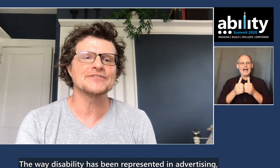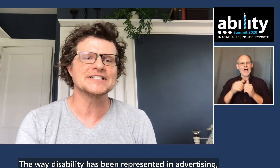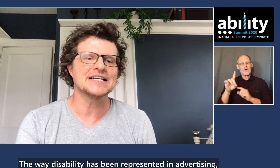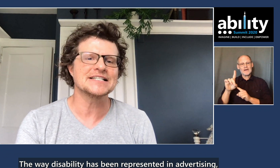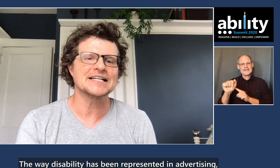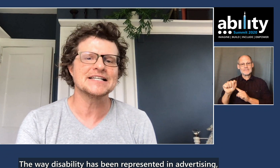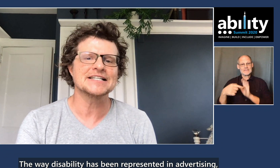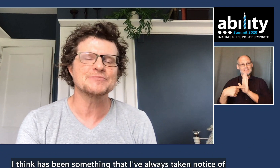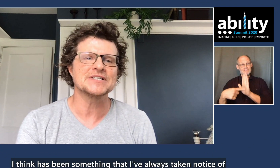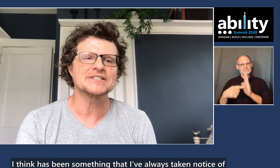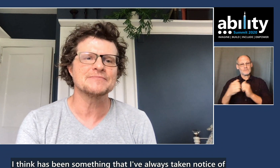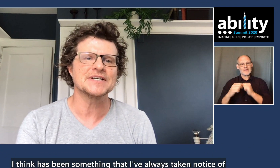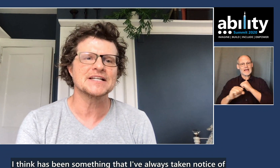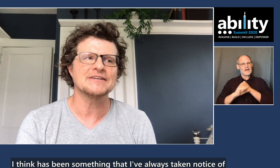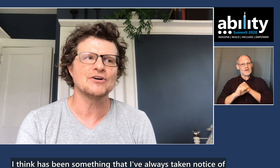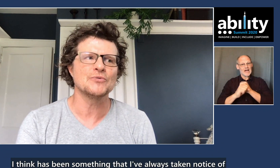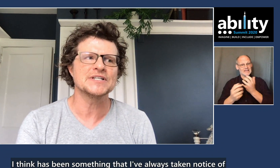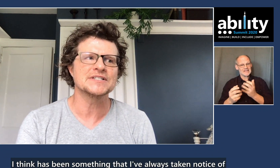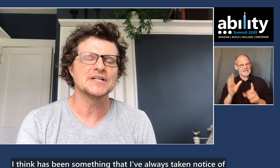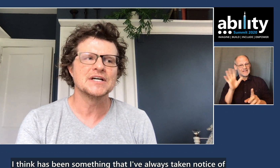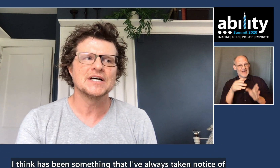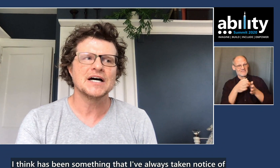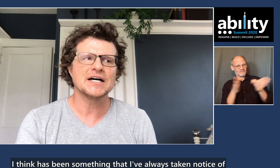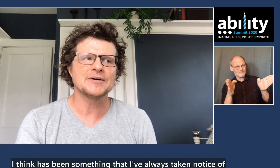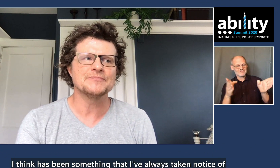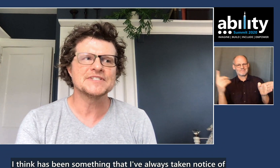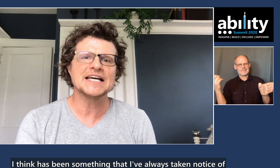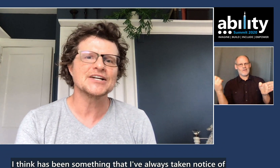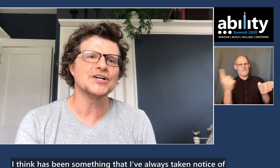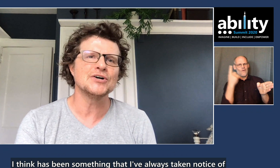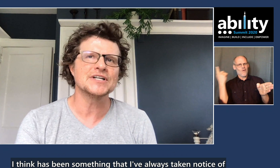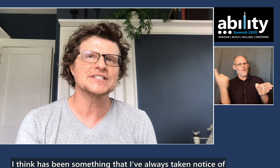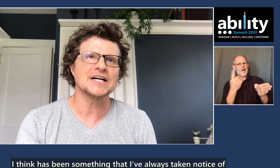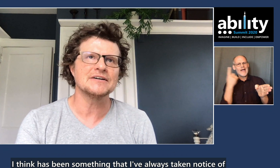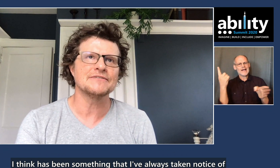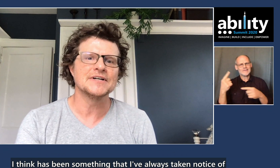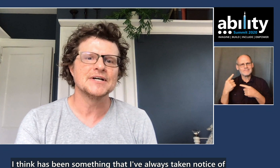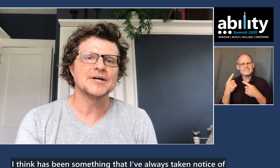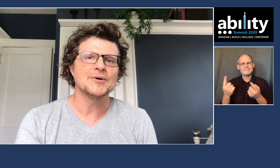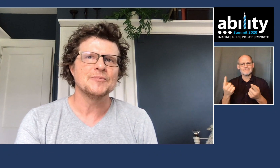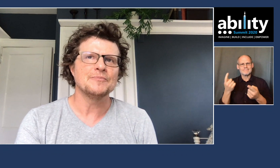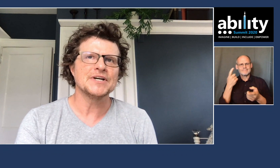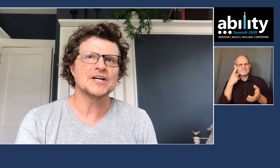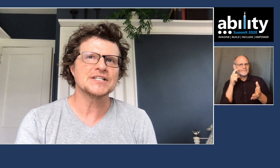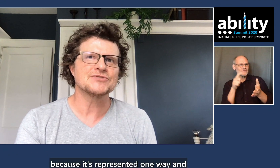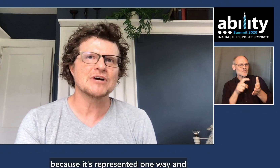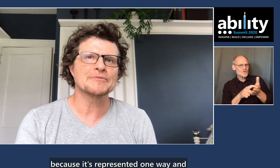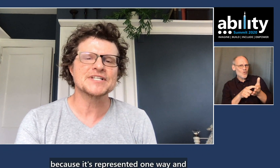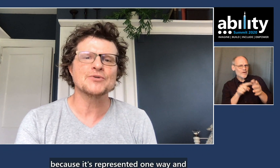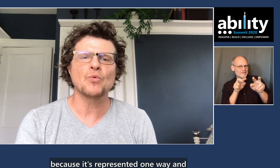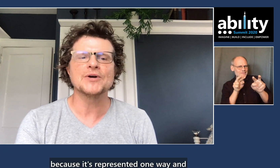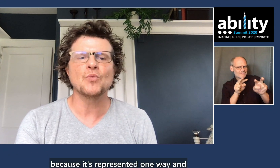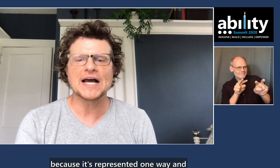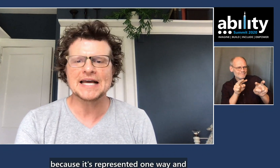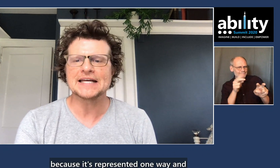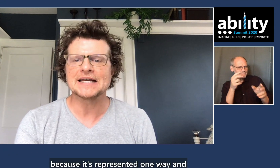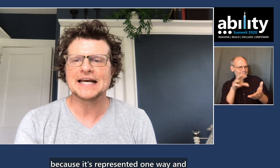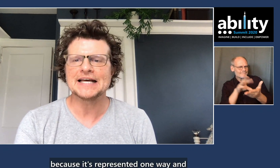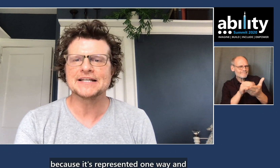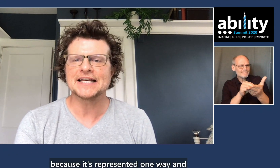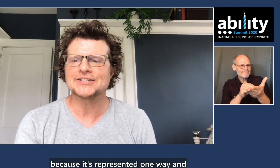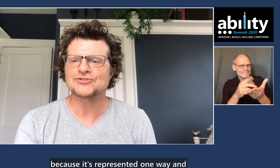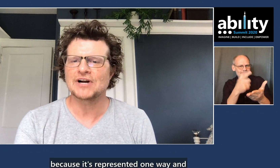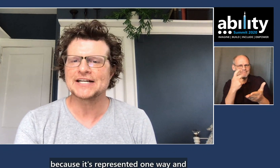in advertising, I think has been something that I've always taken notice of because it's represented one